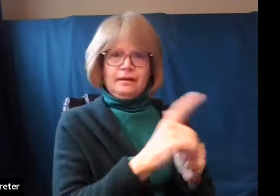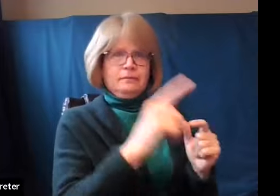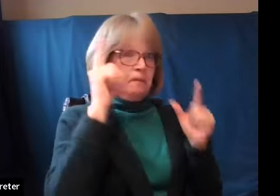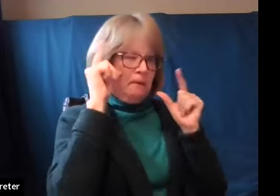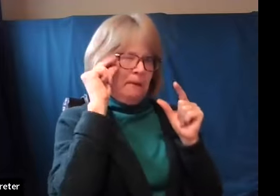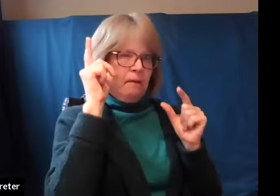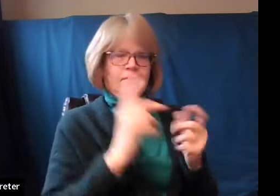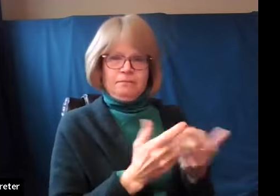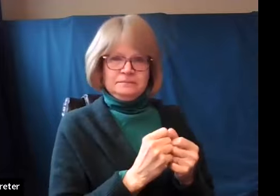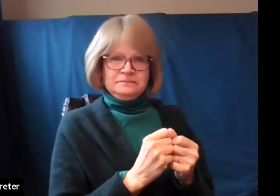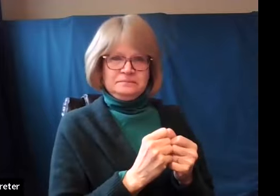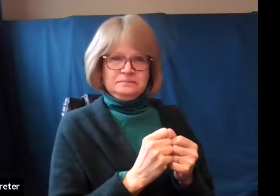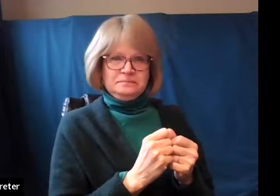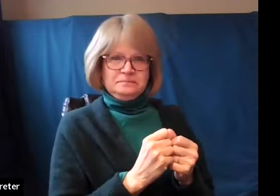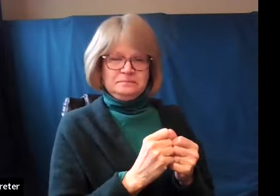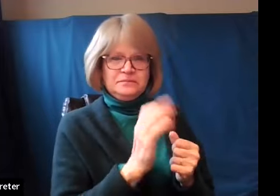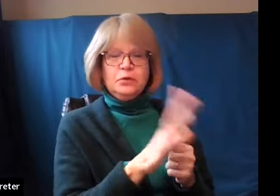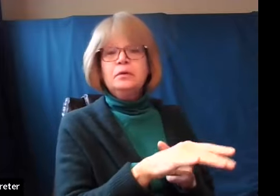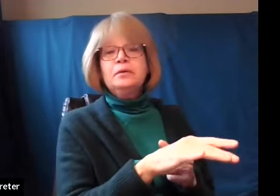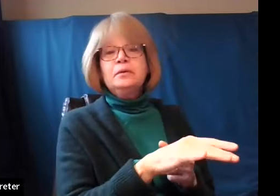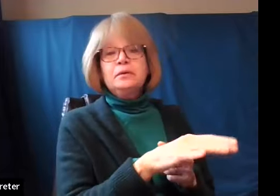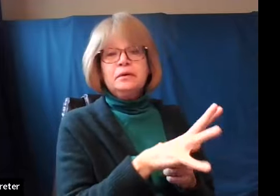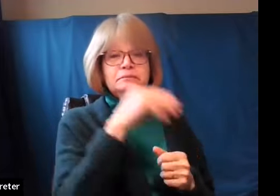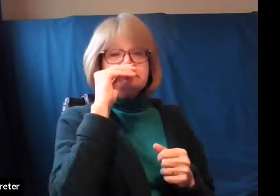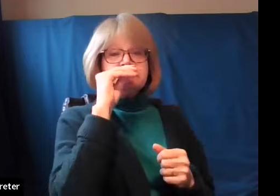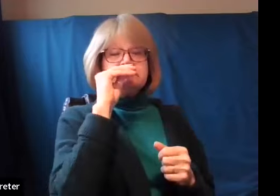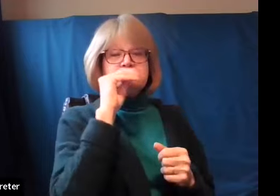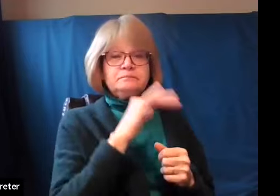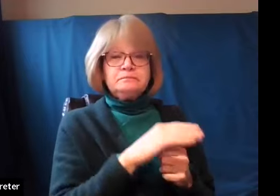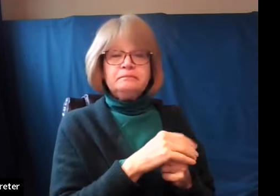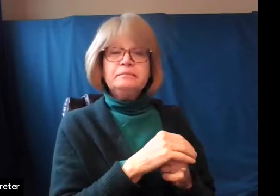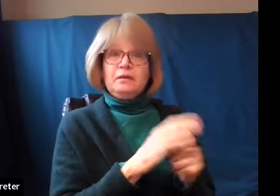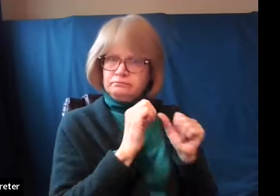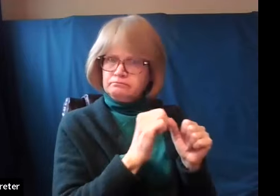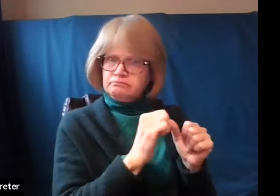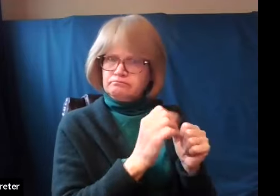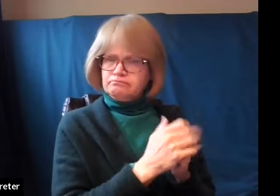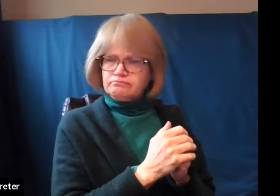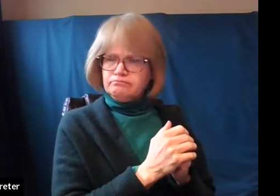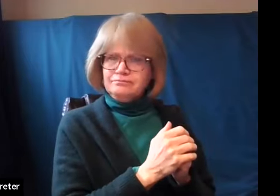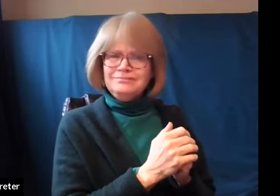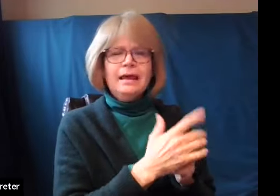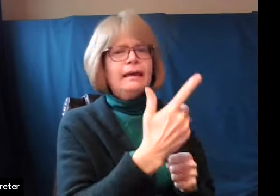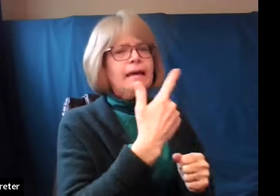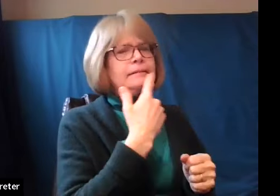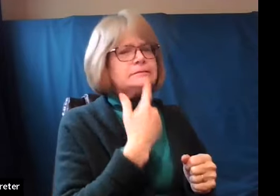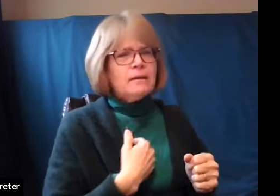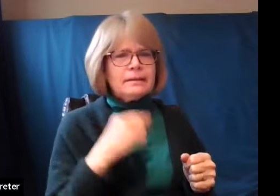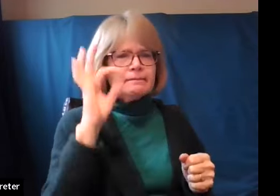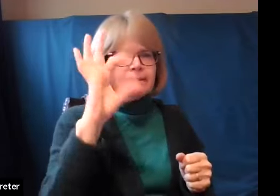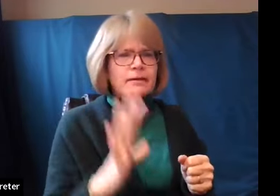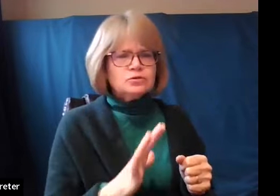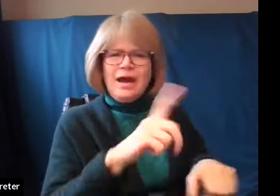eye. Drawing a breath through his long elliptical nostrils, the previous interrogation continued. "Tell me,